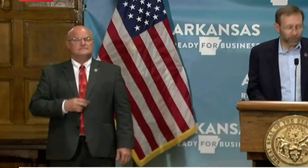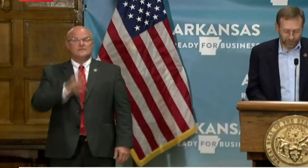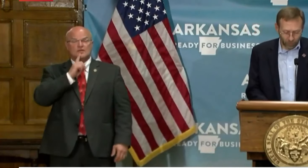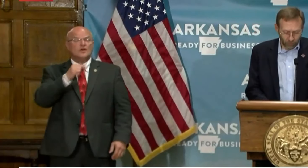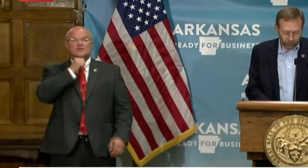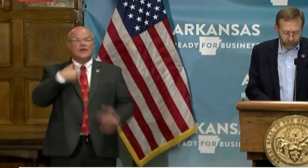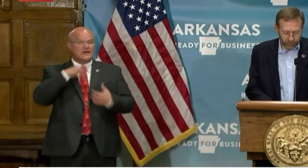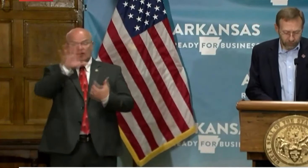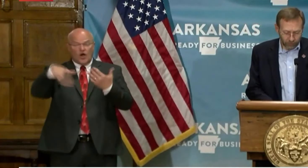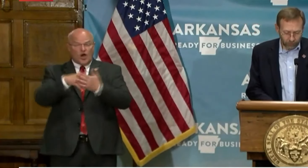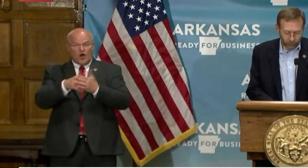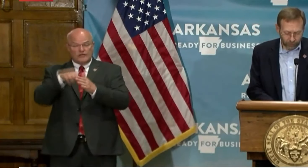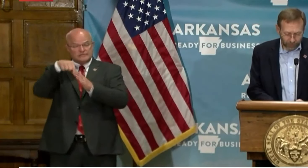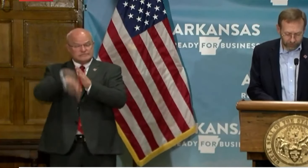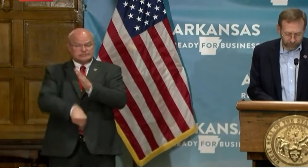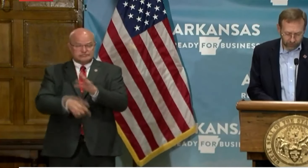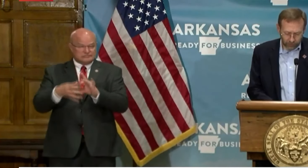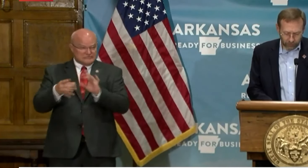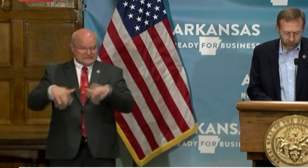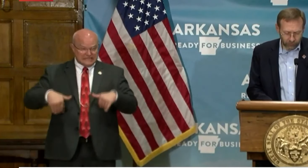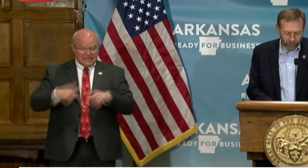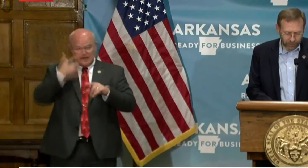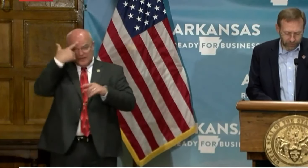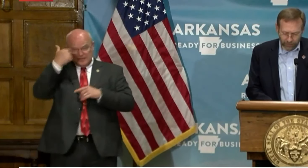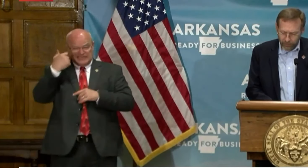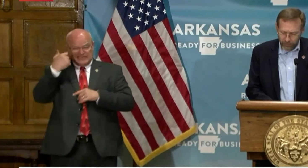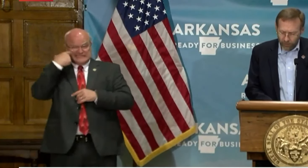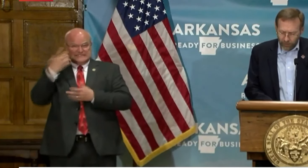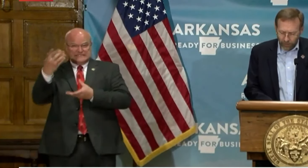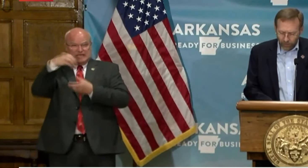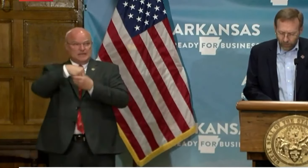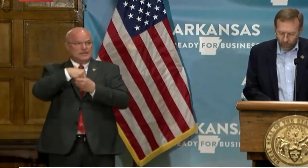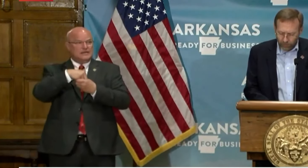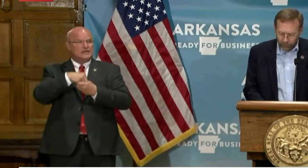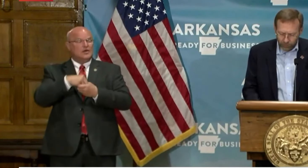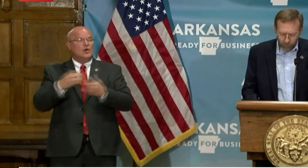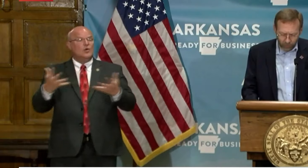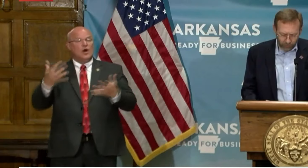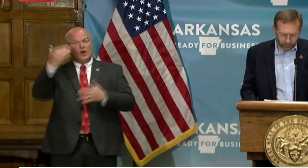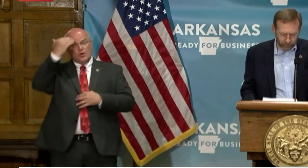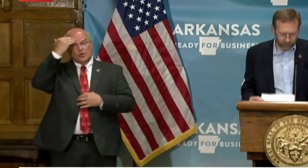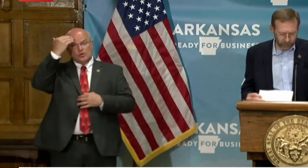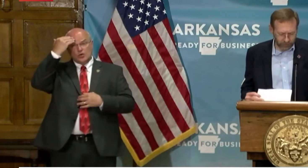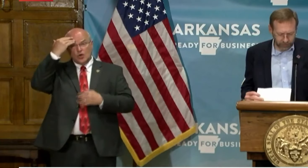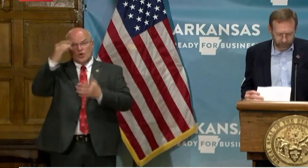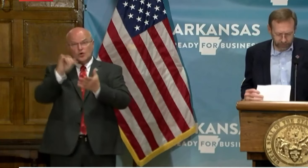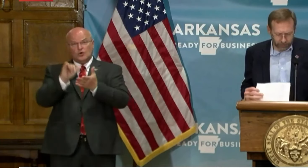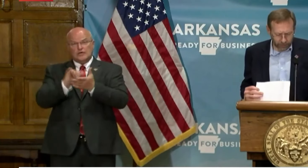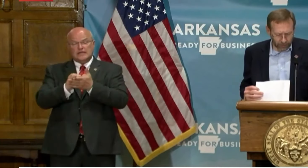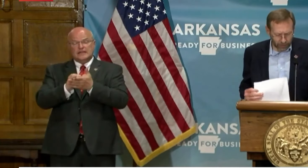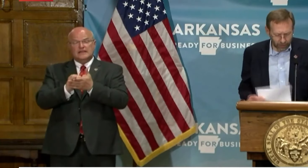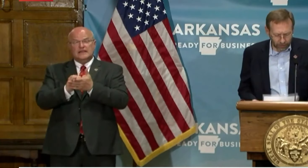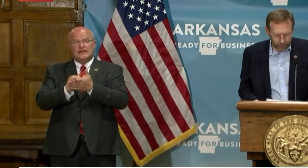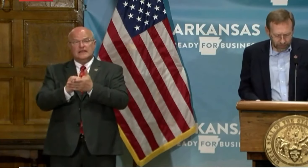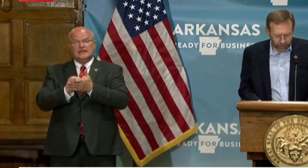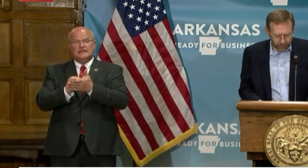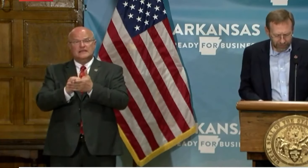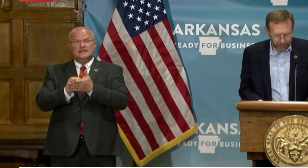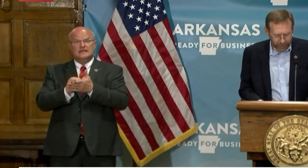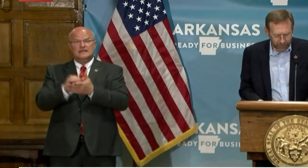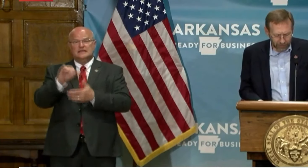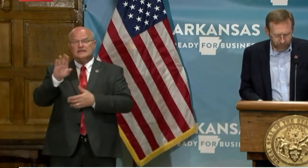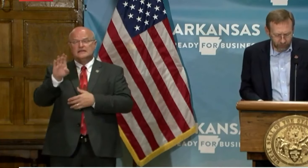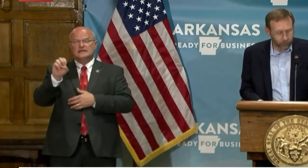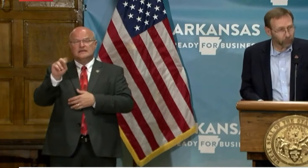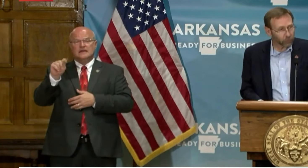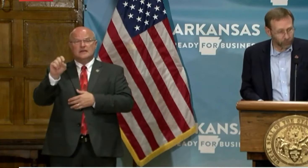Certainly, we don't have all the details on those yet because they just came in. What we do know is that in